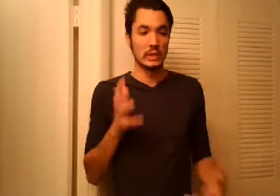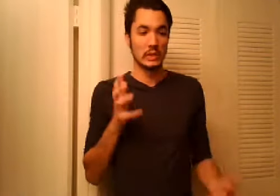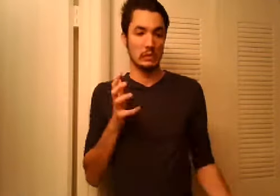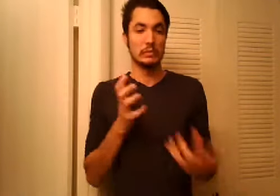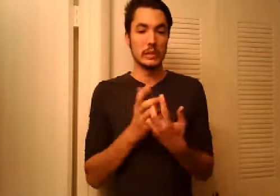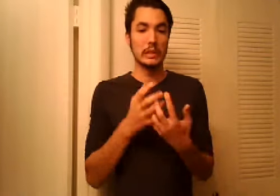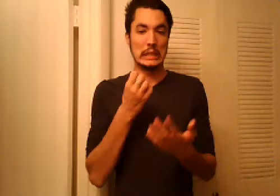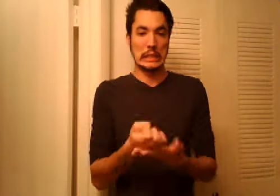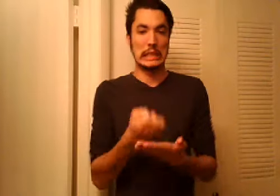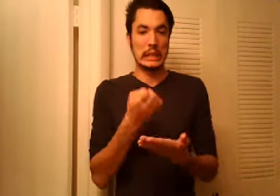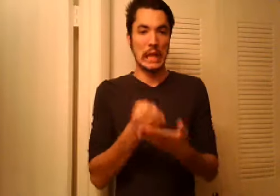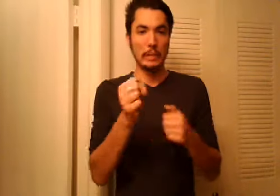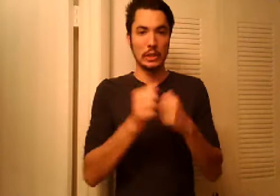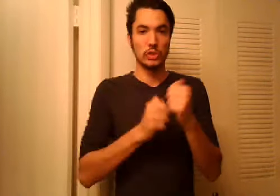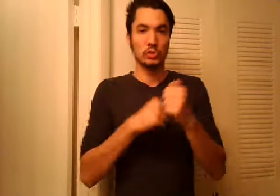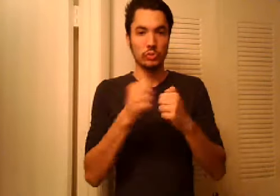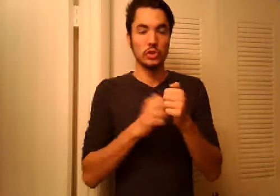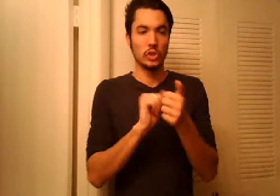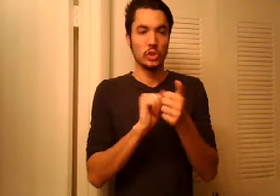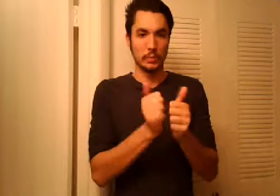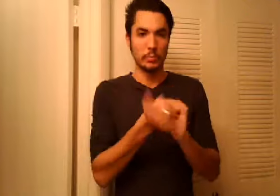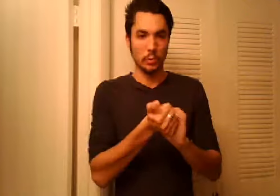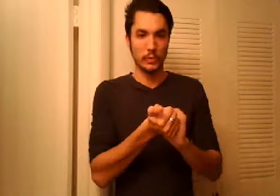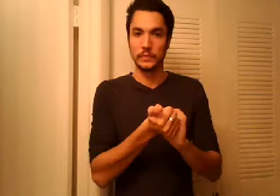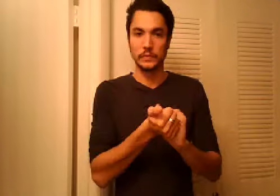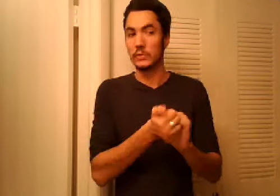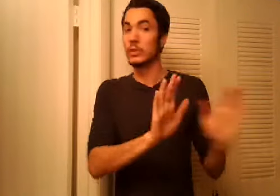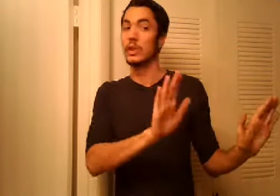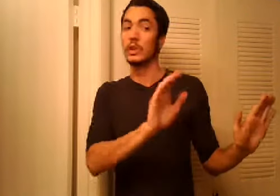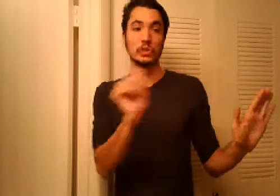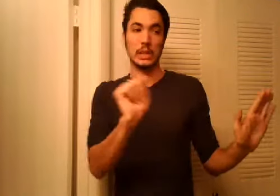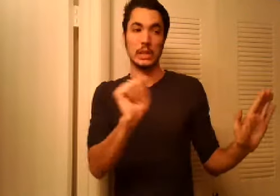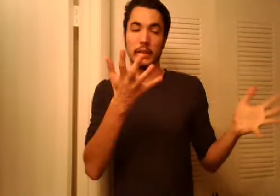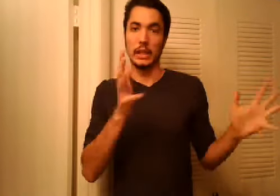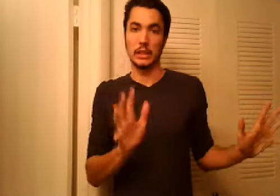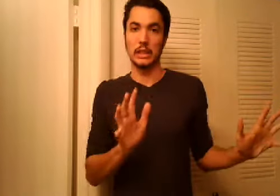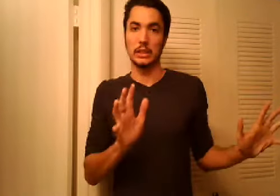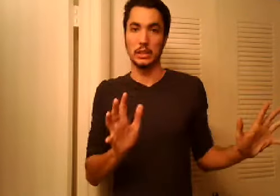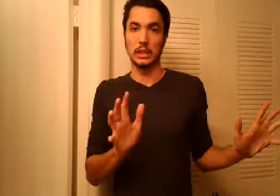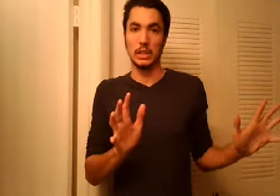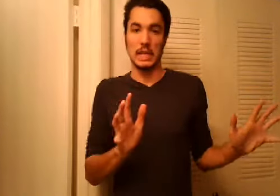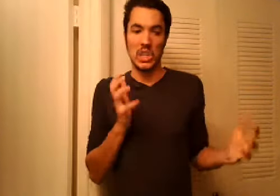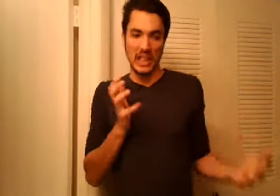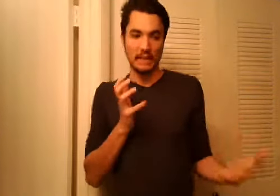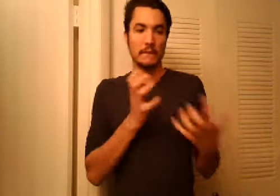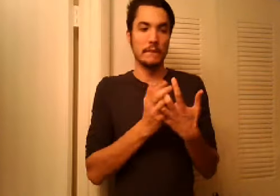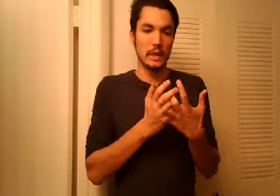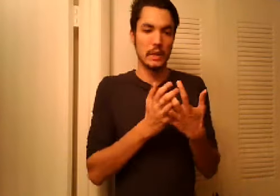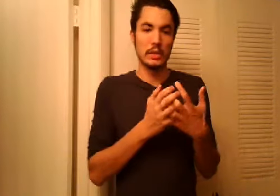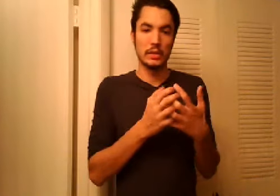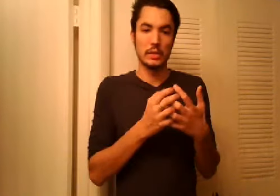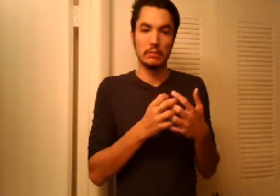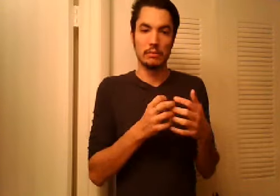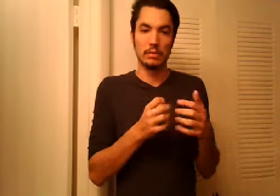sport. But the way in which they fit into just the athletes, the way in which they fit into the economic structure of sport is as unpaid